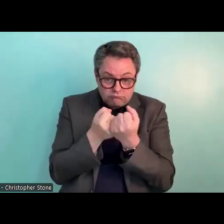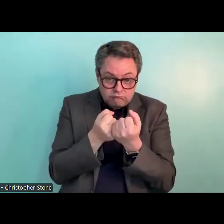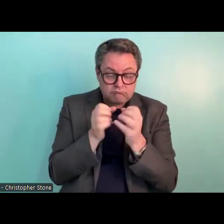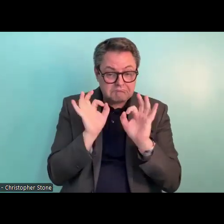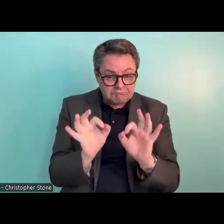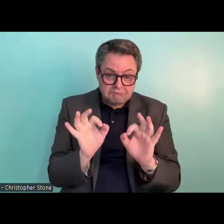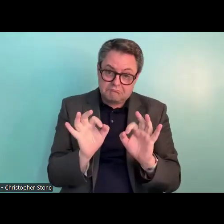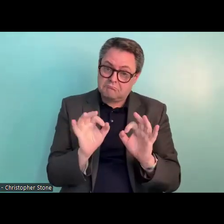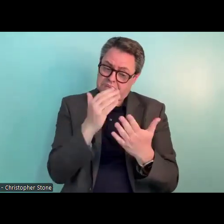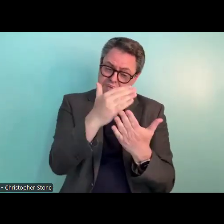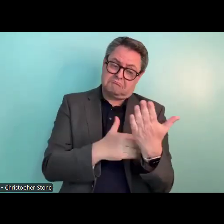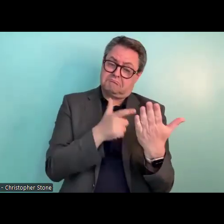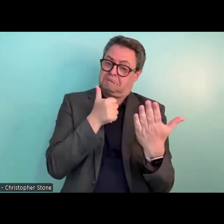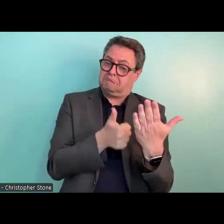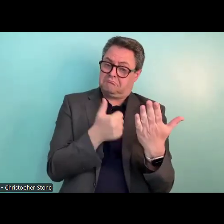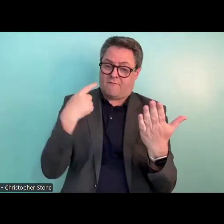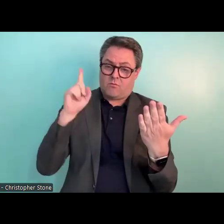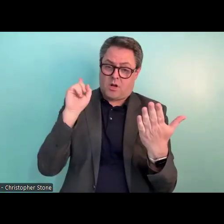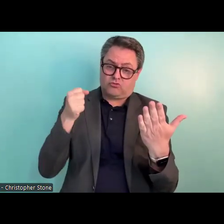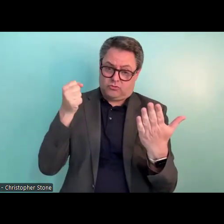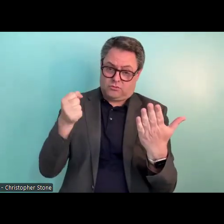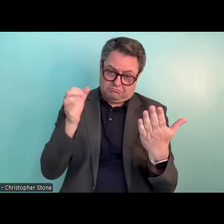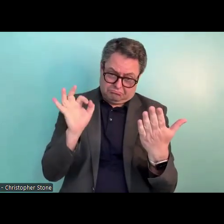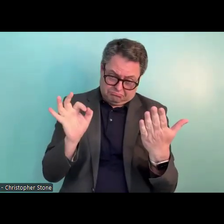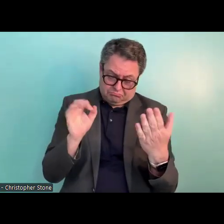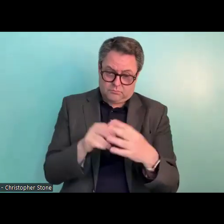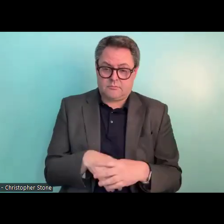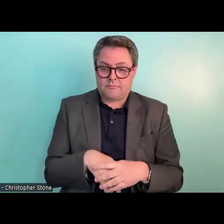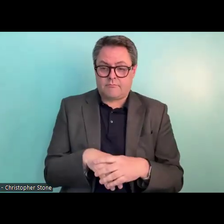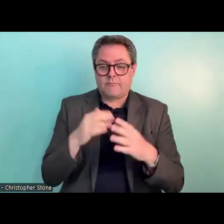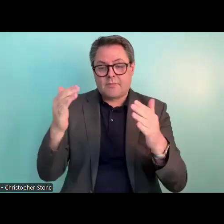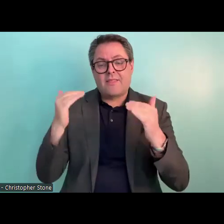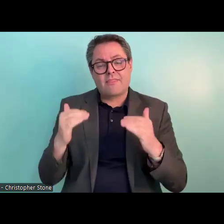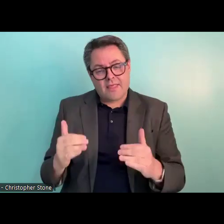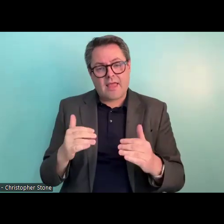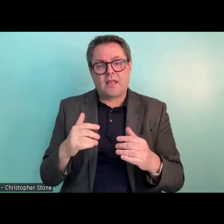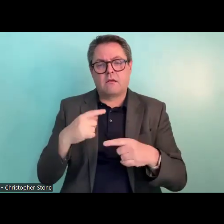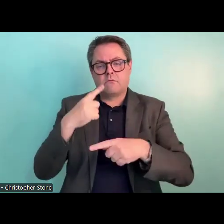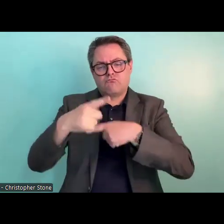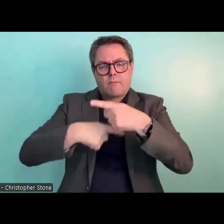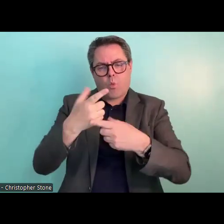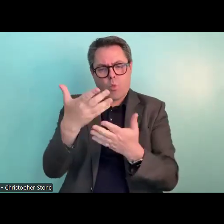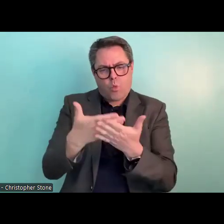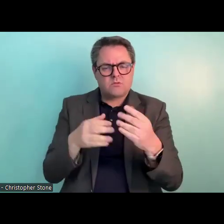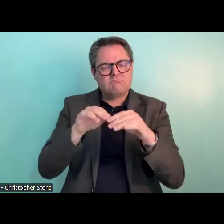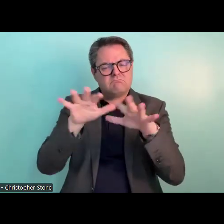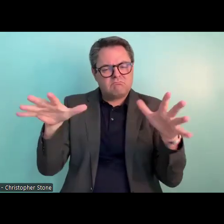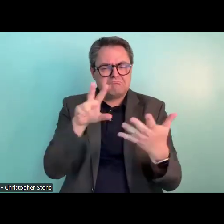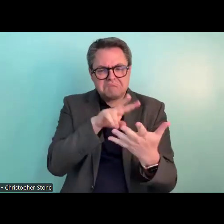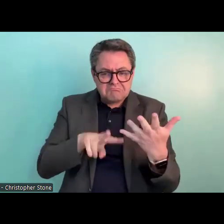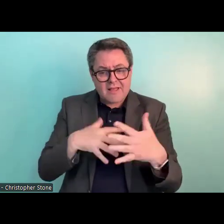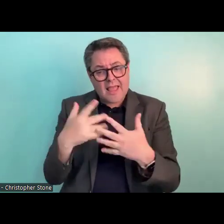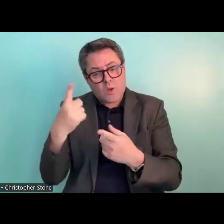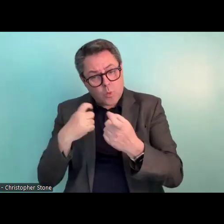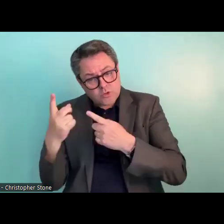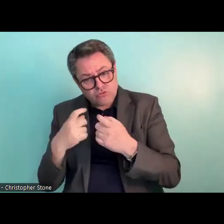questions, and see if people are able to vote in favour of those minutes as being an accurate record of last year's event. We will then